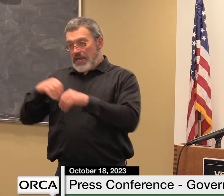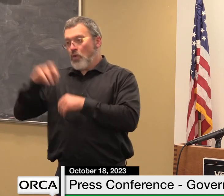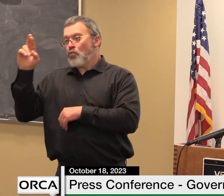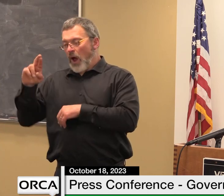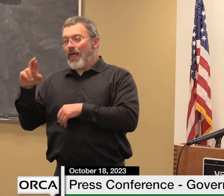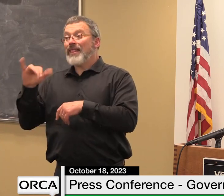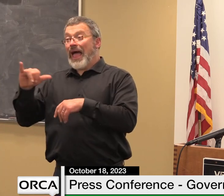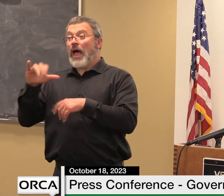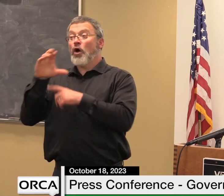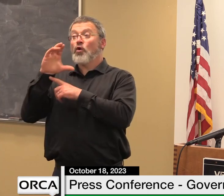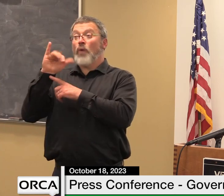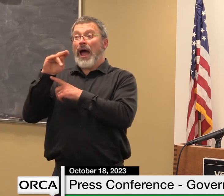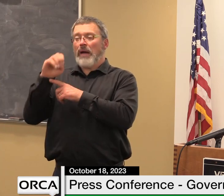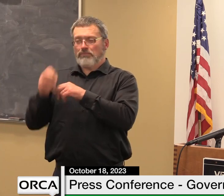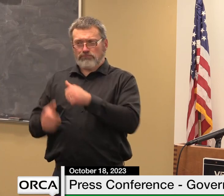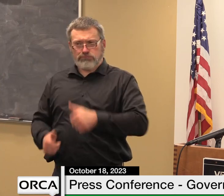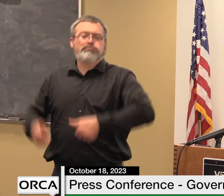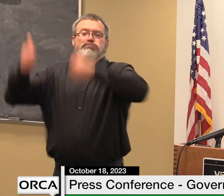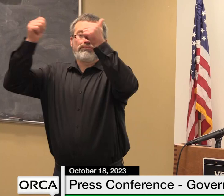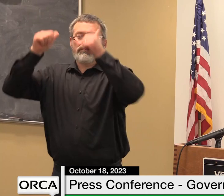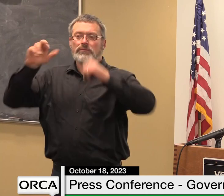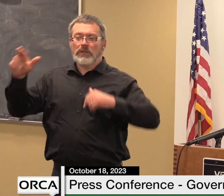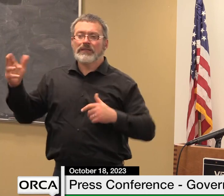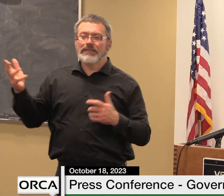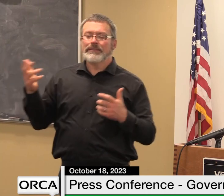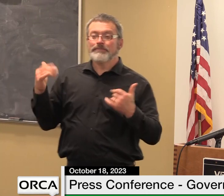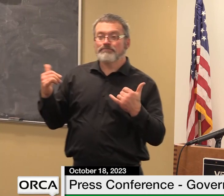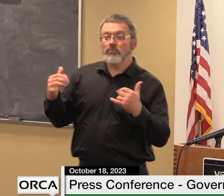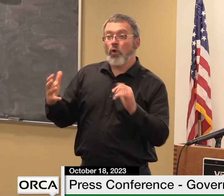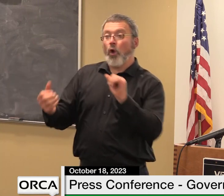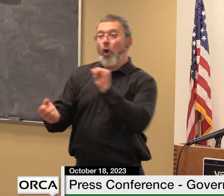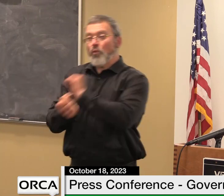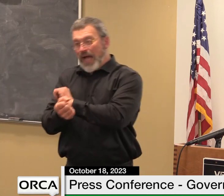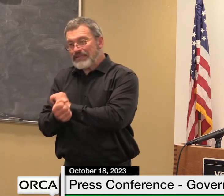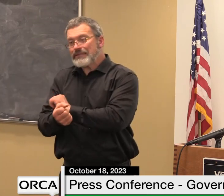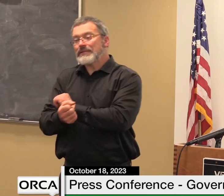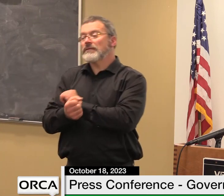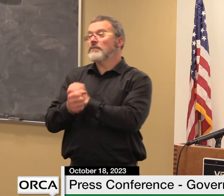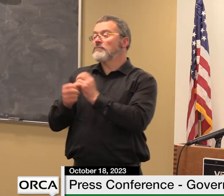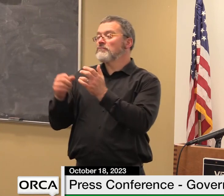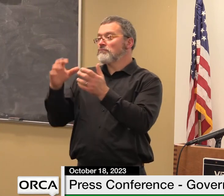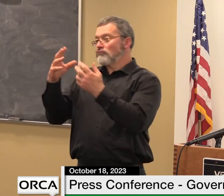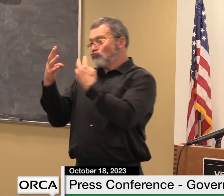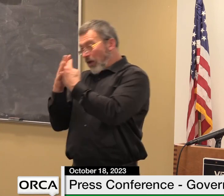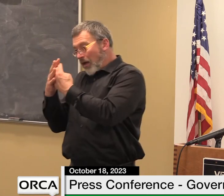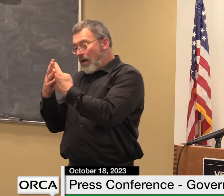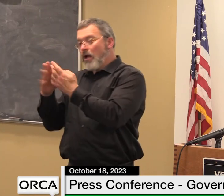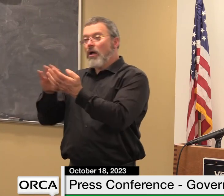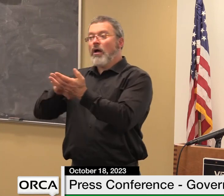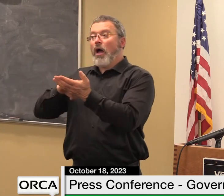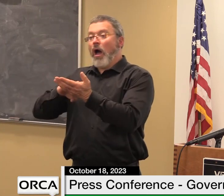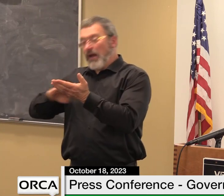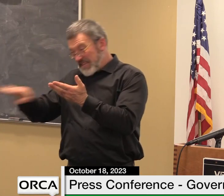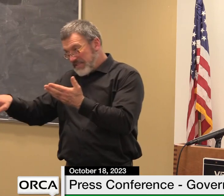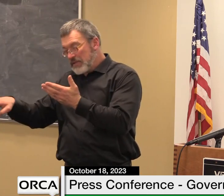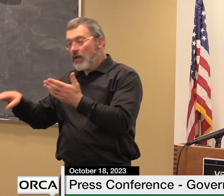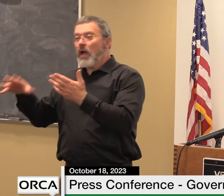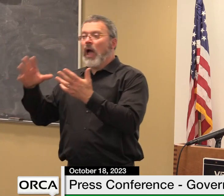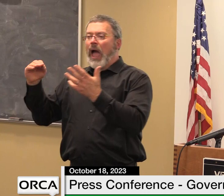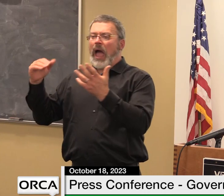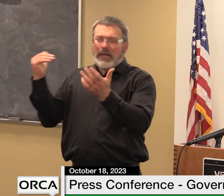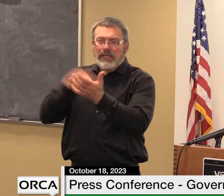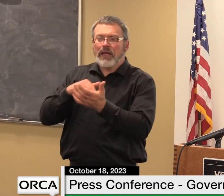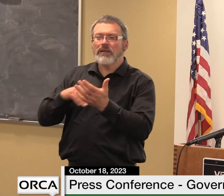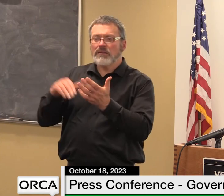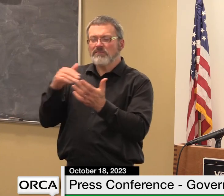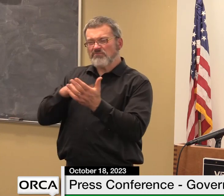get sort of arrested for something and then let out not long after, and then they re-engage in the same behavior they got arrested the first time.